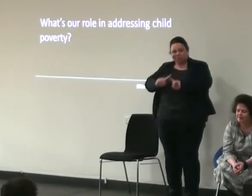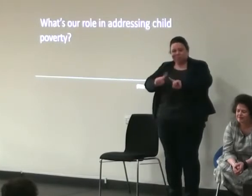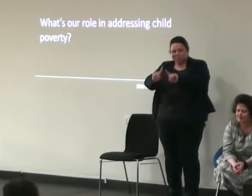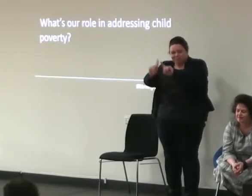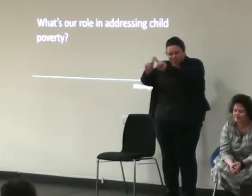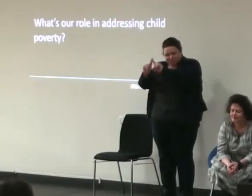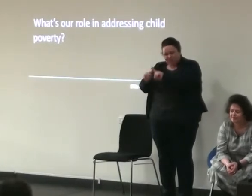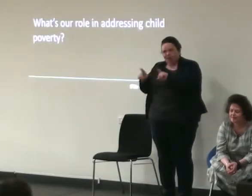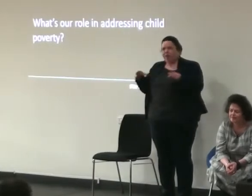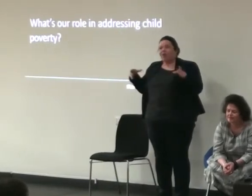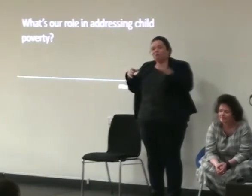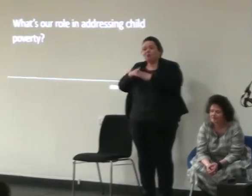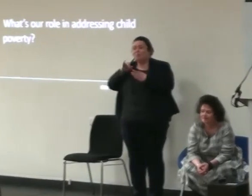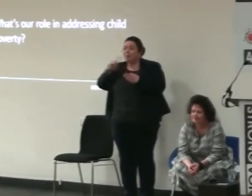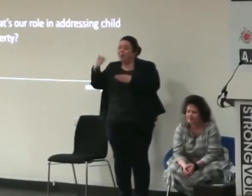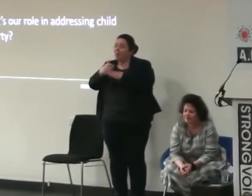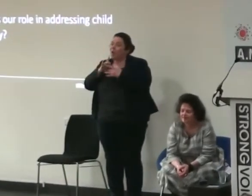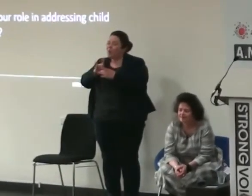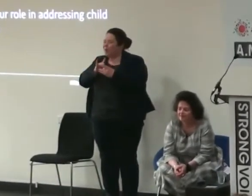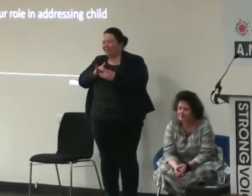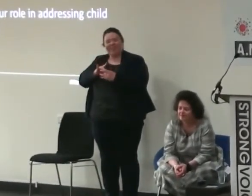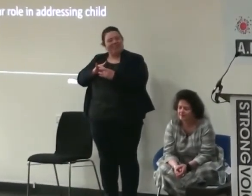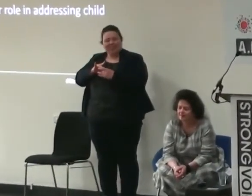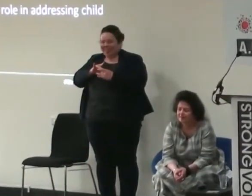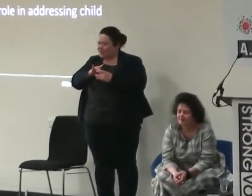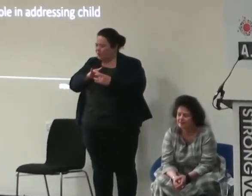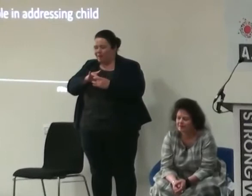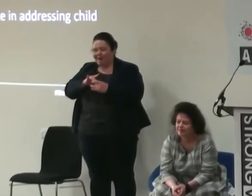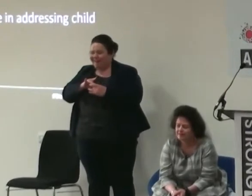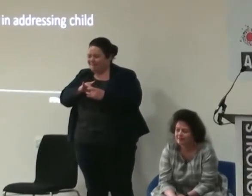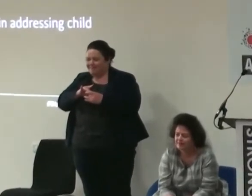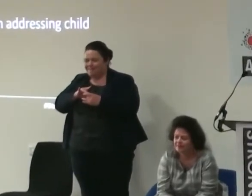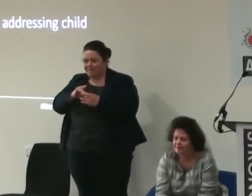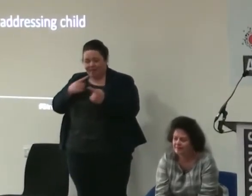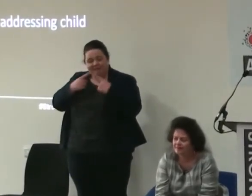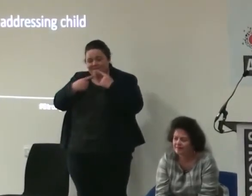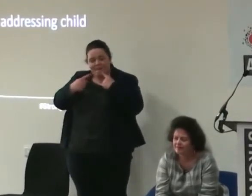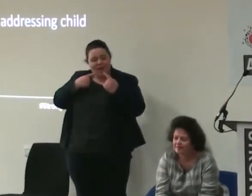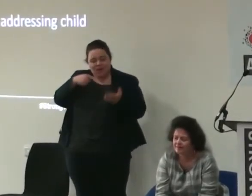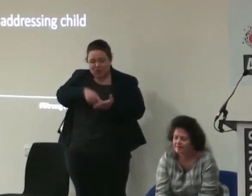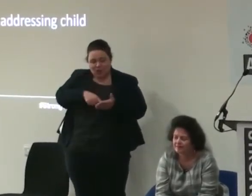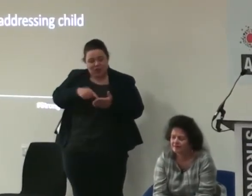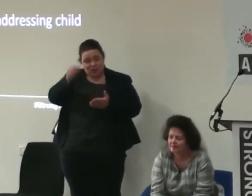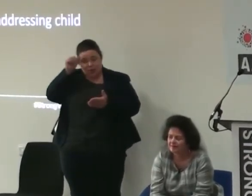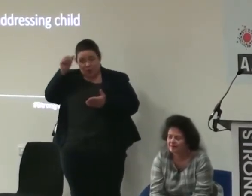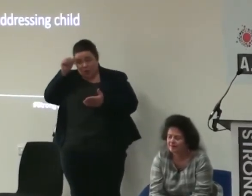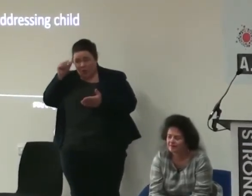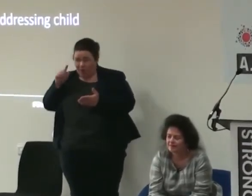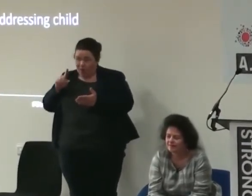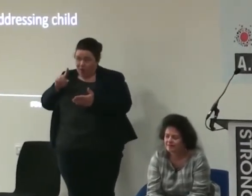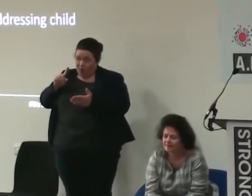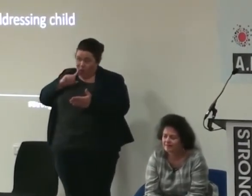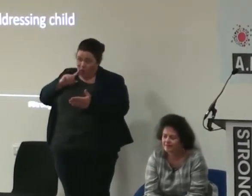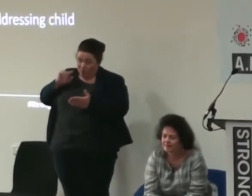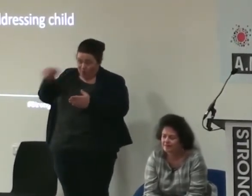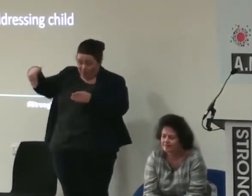the the groups of people that they're working with they don't actually have the data to know who their audiences are in the